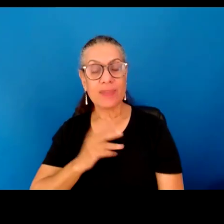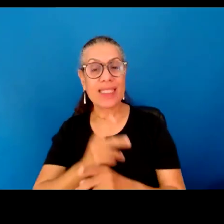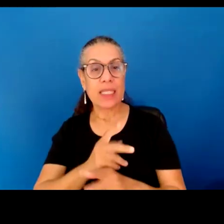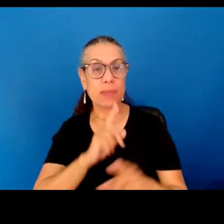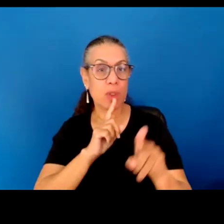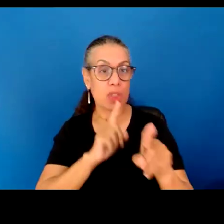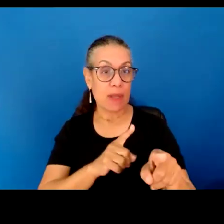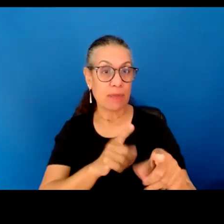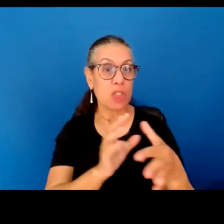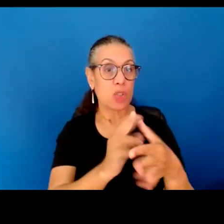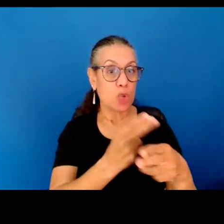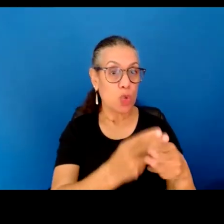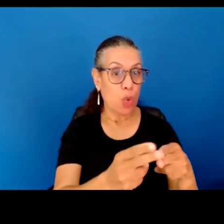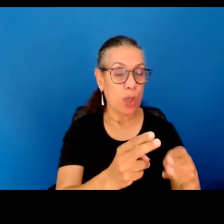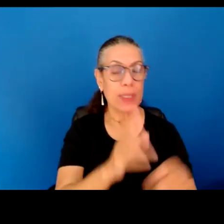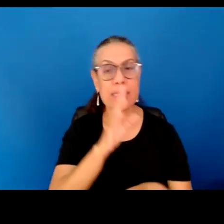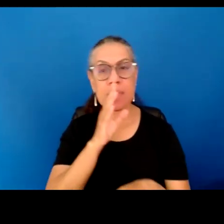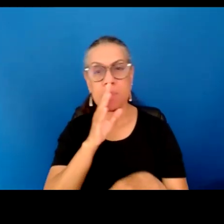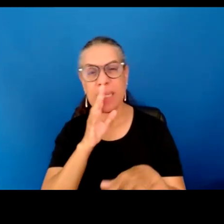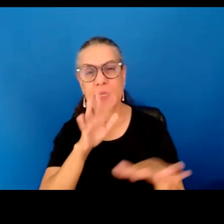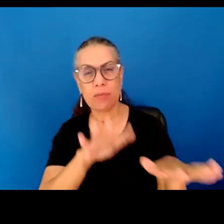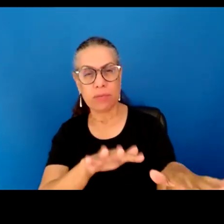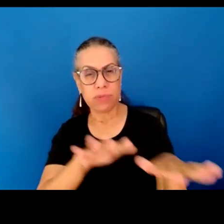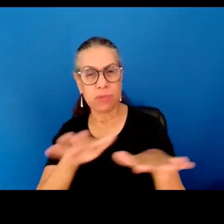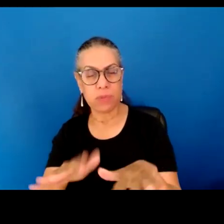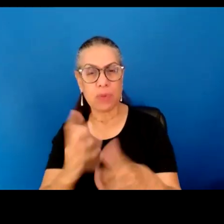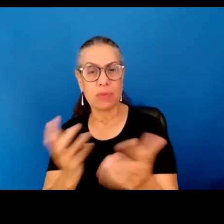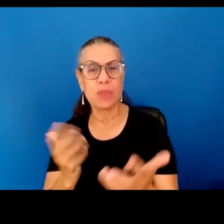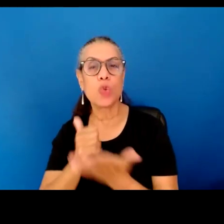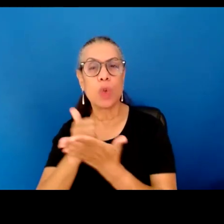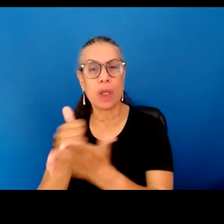brief and speak slowly to support our interpreters. Thank you.